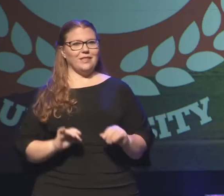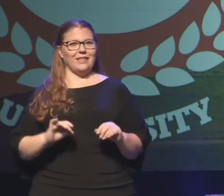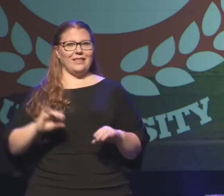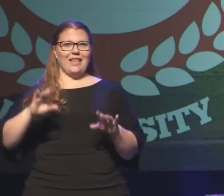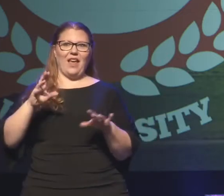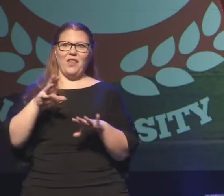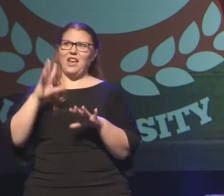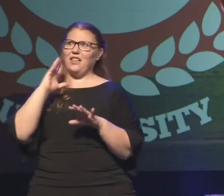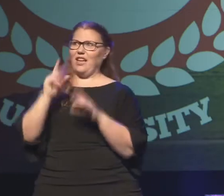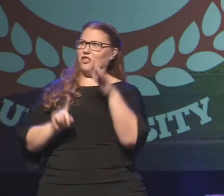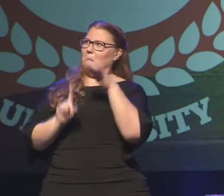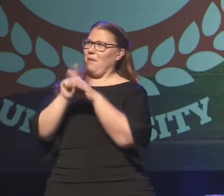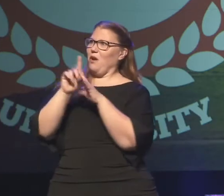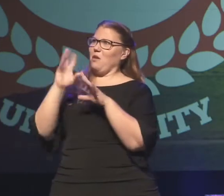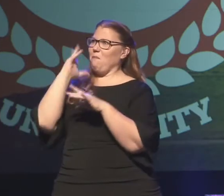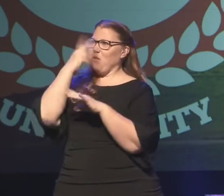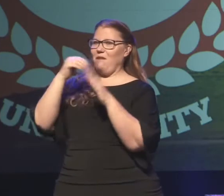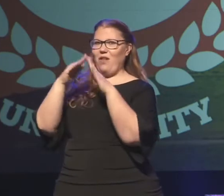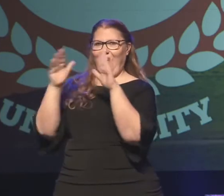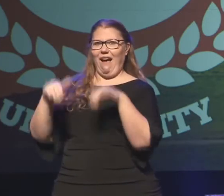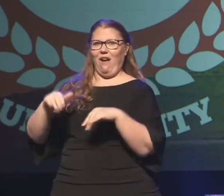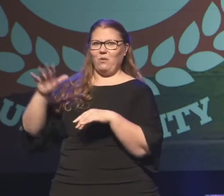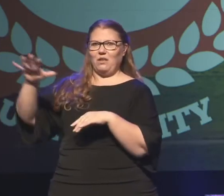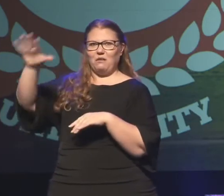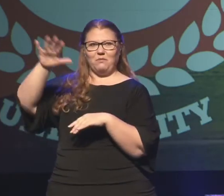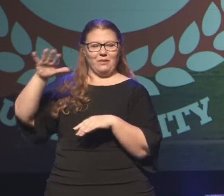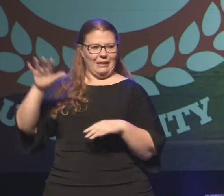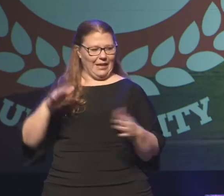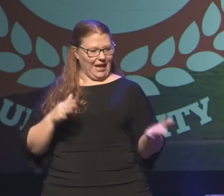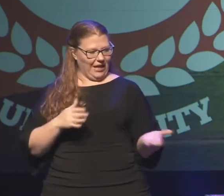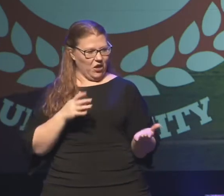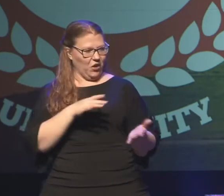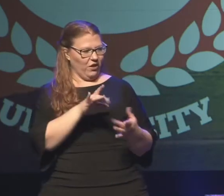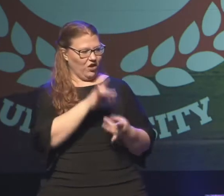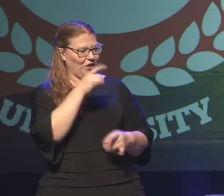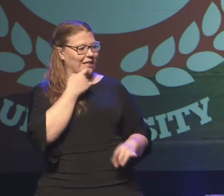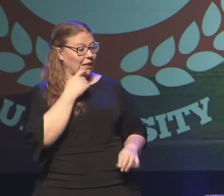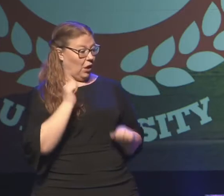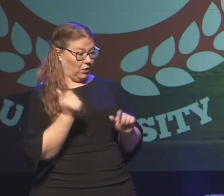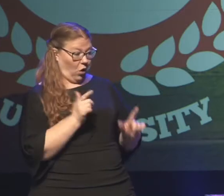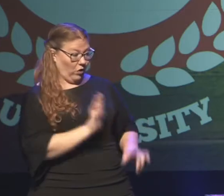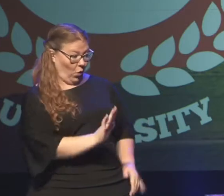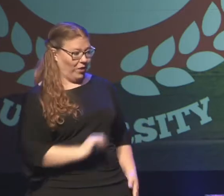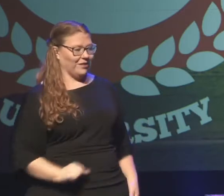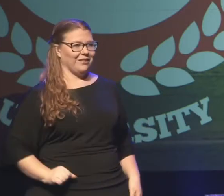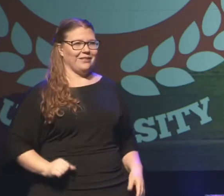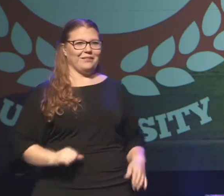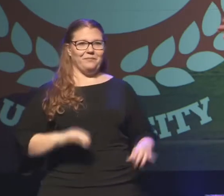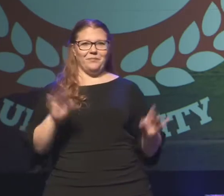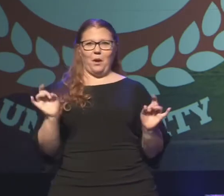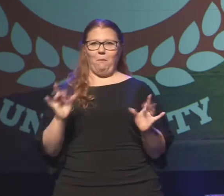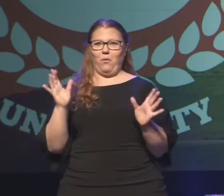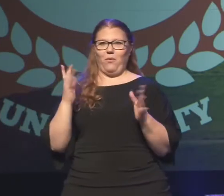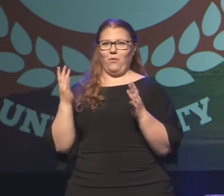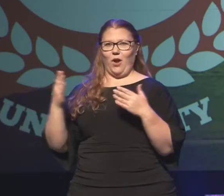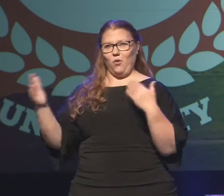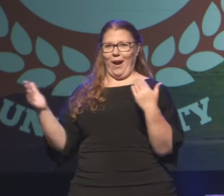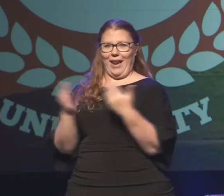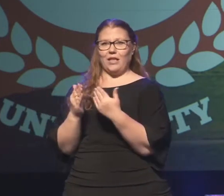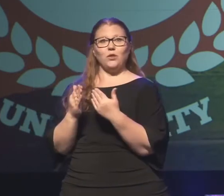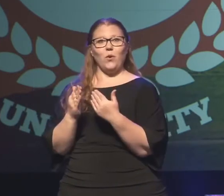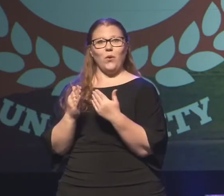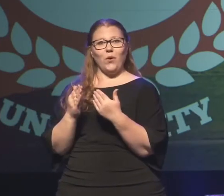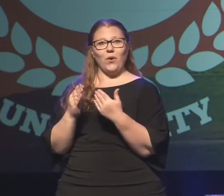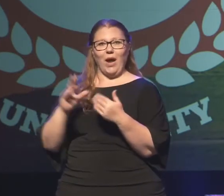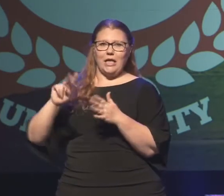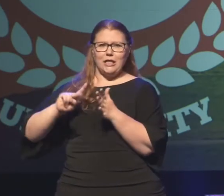is this beautiful beach house. And right down here, the genie says, this is all yours. And poof, right next door,